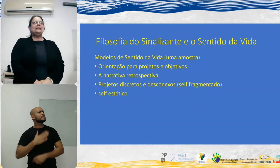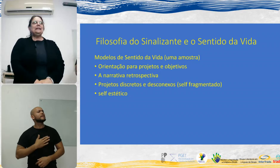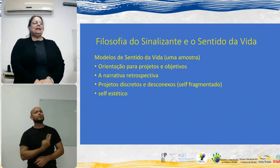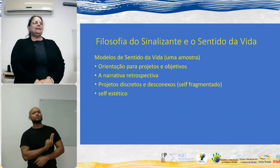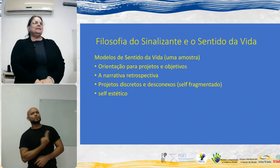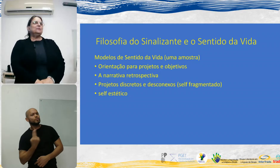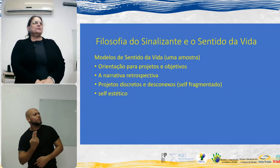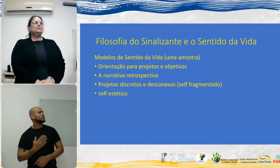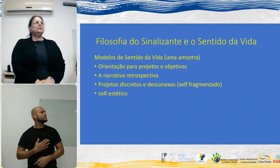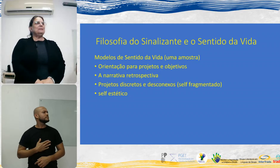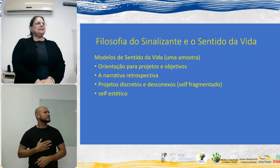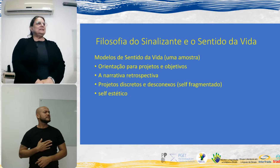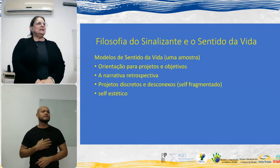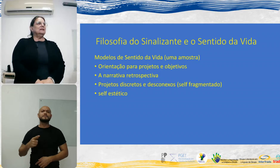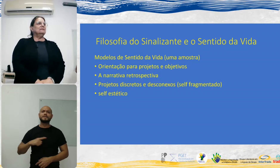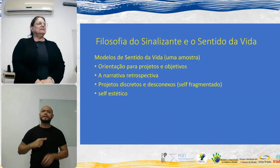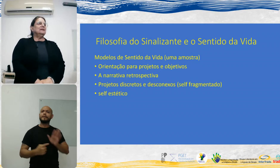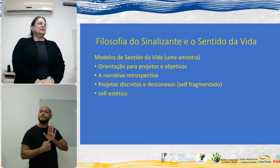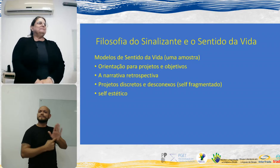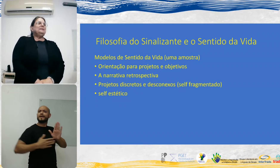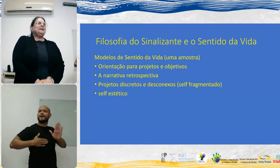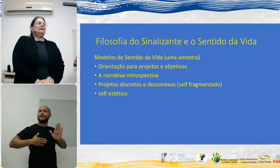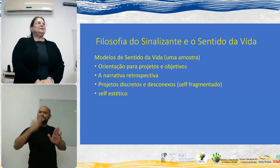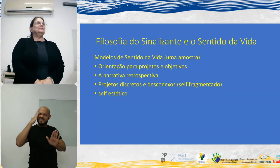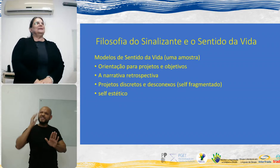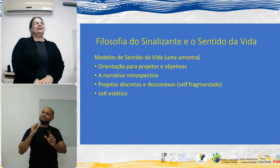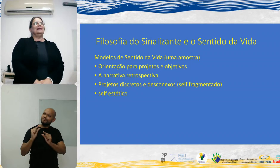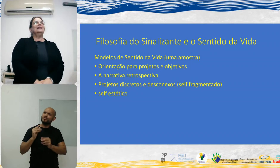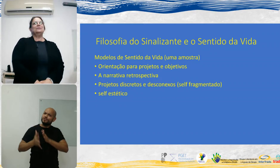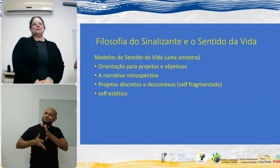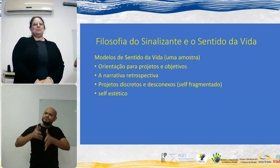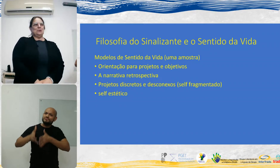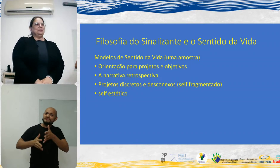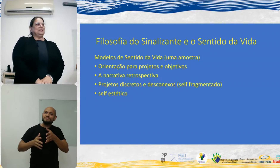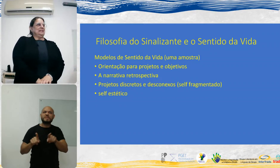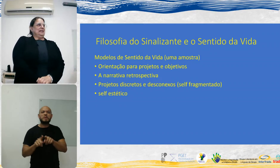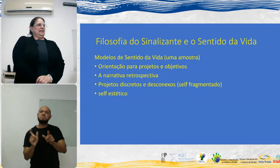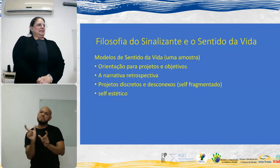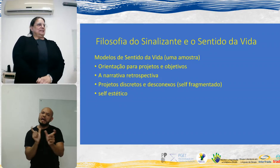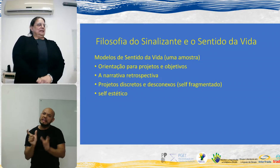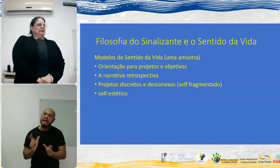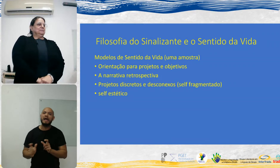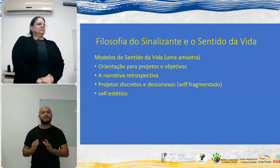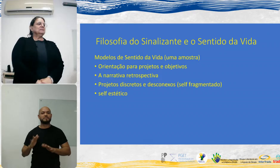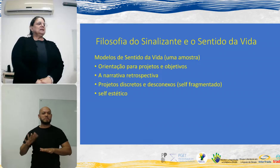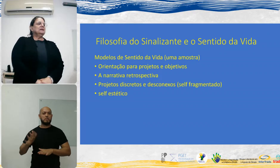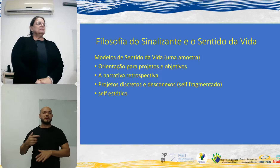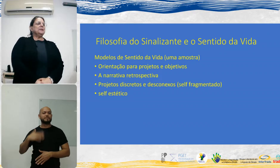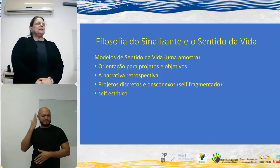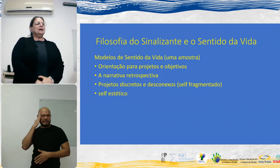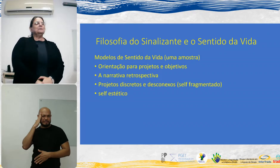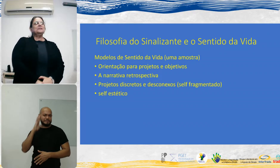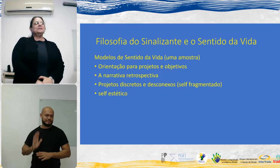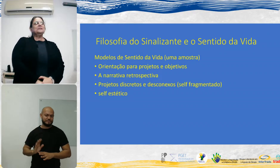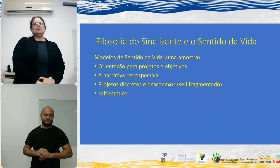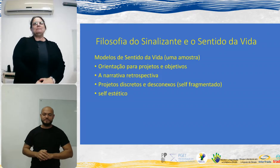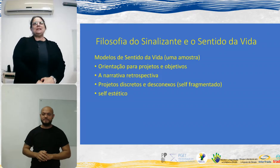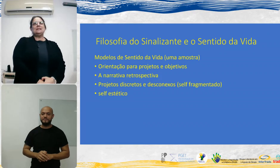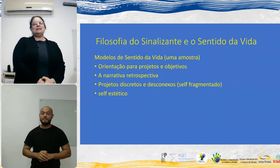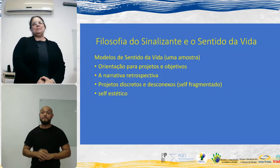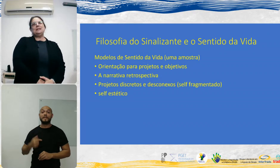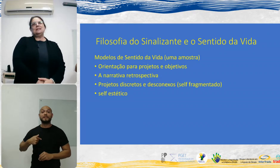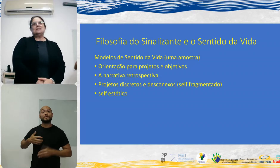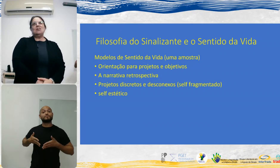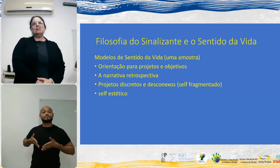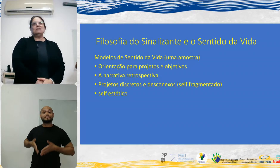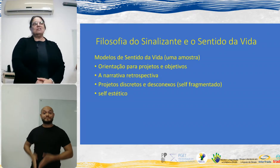is, and introduce myself. And maybe I knew like 100 words in ASL. But I was bored because